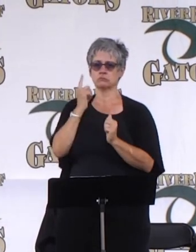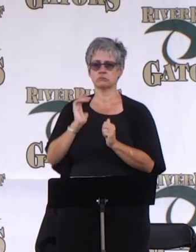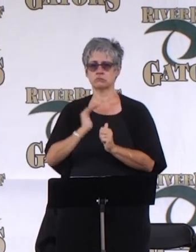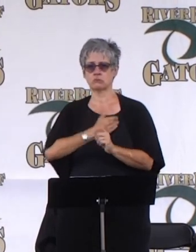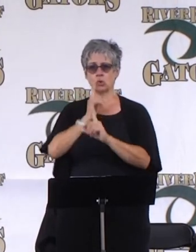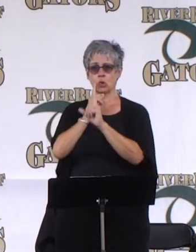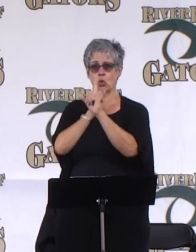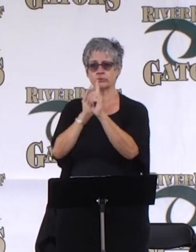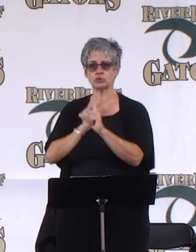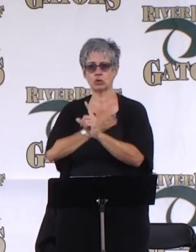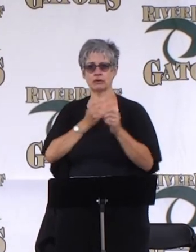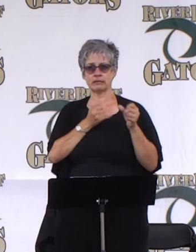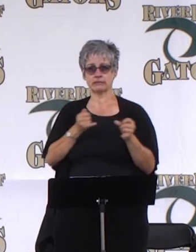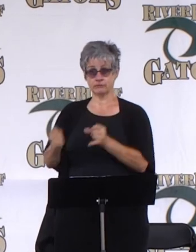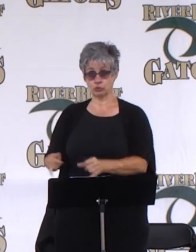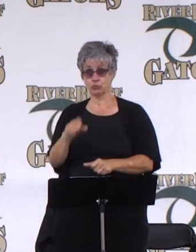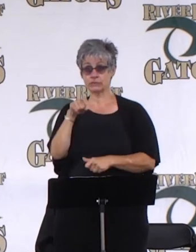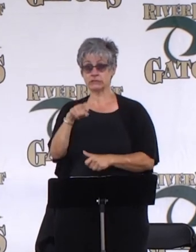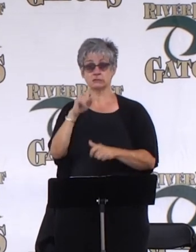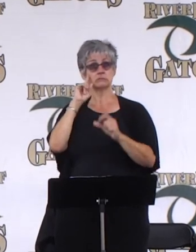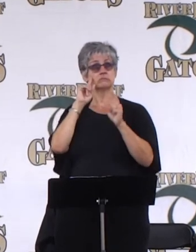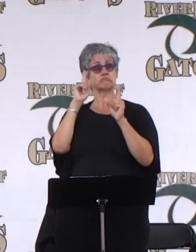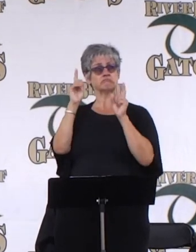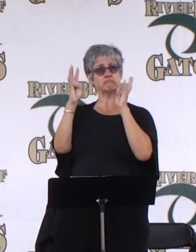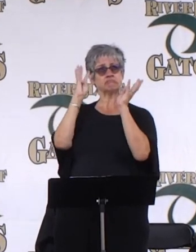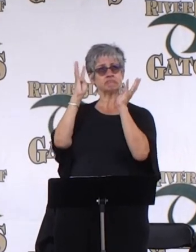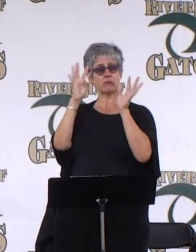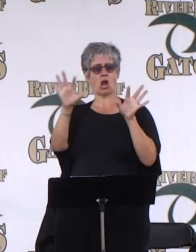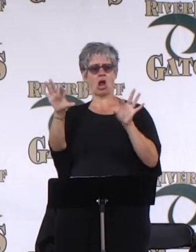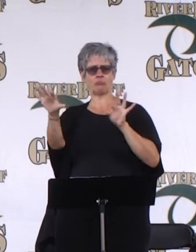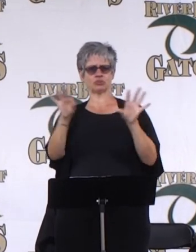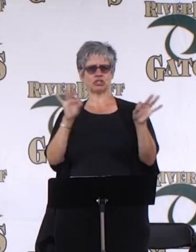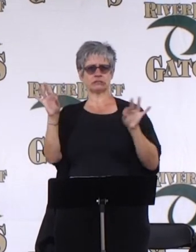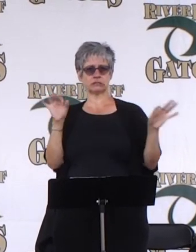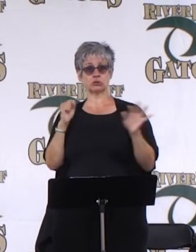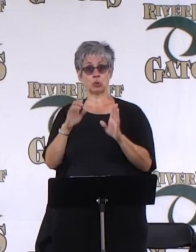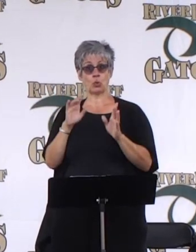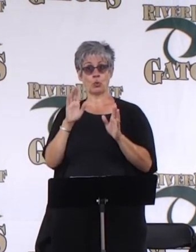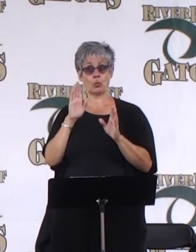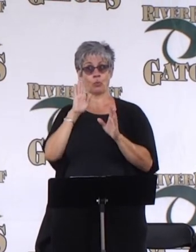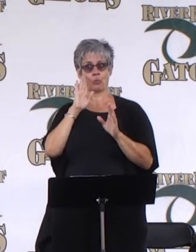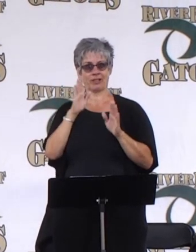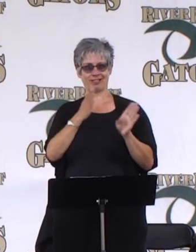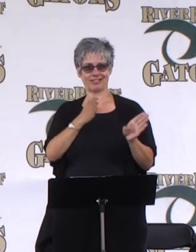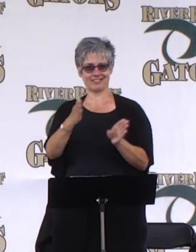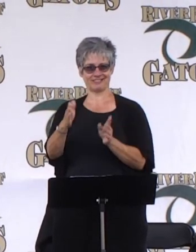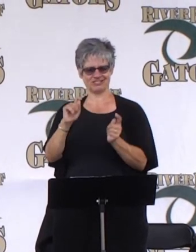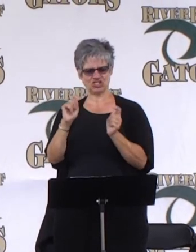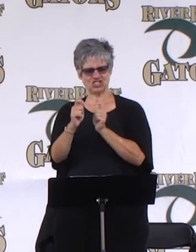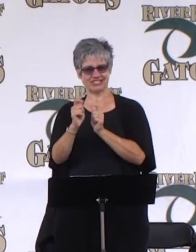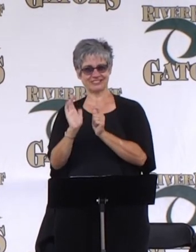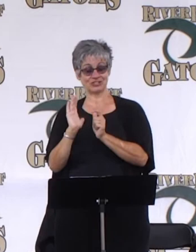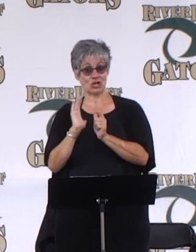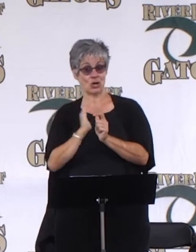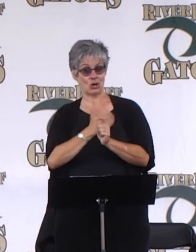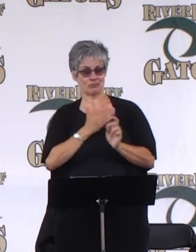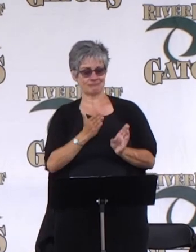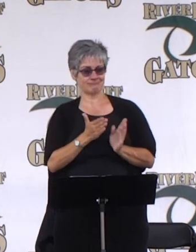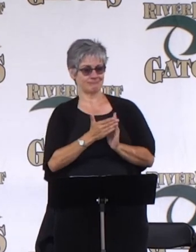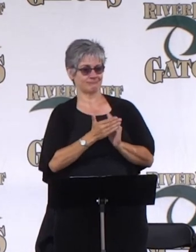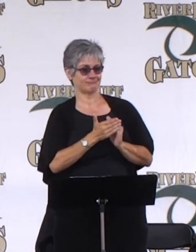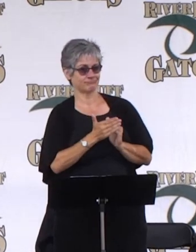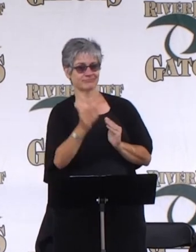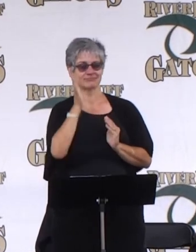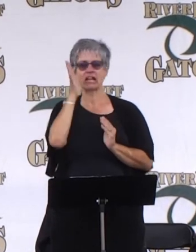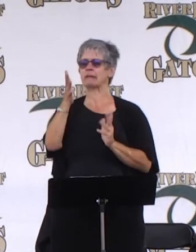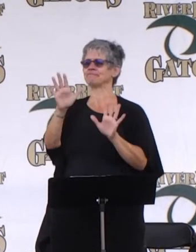with options that will shape our destiny. And I really ask you, how many schools can boast of a principal who has